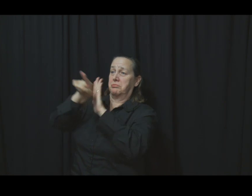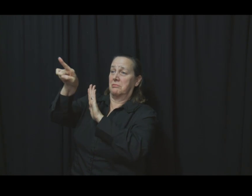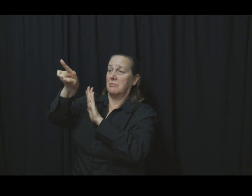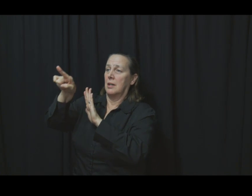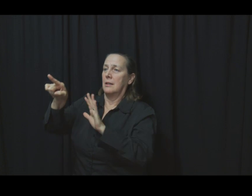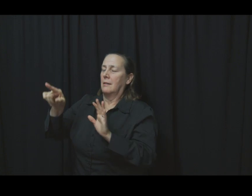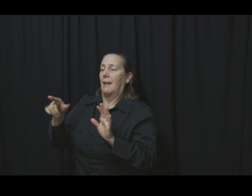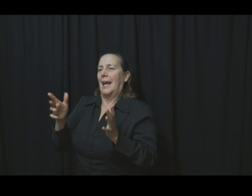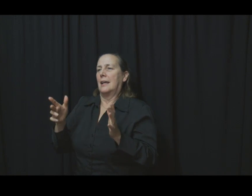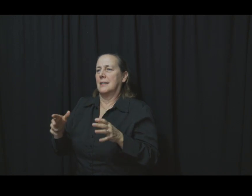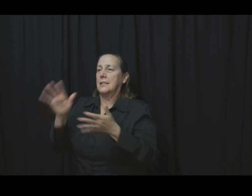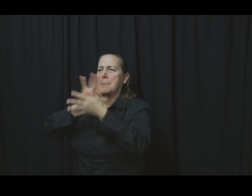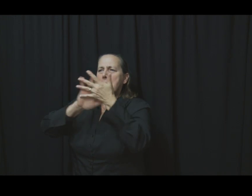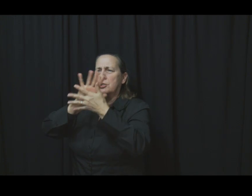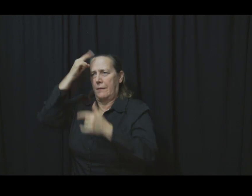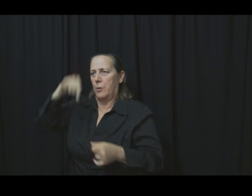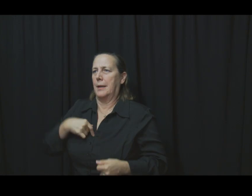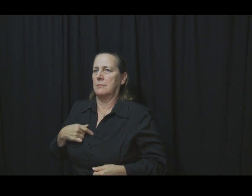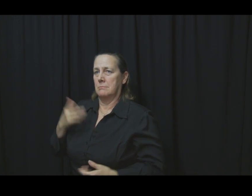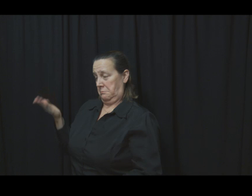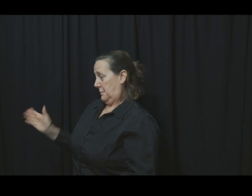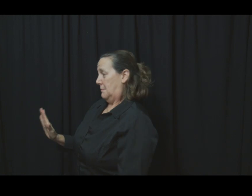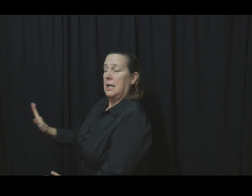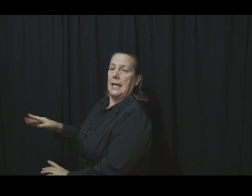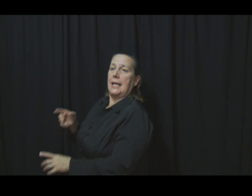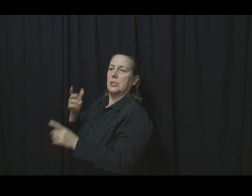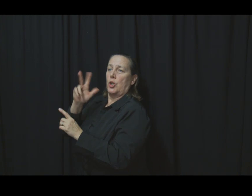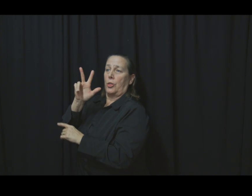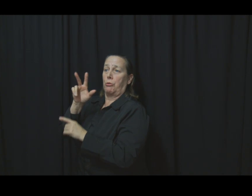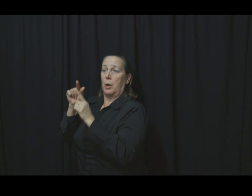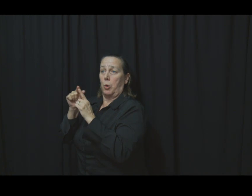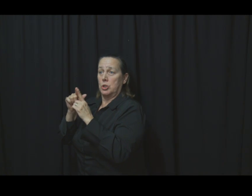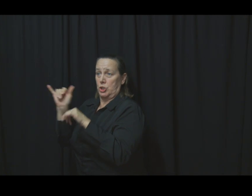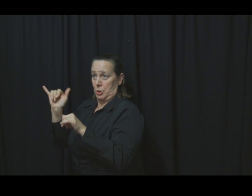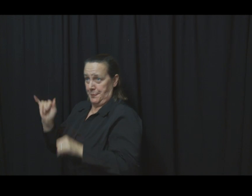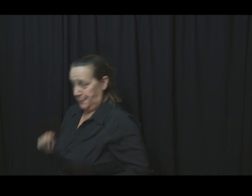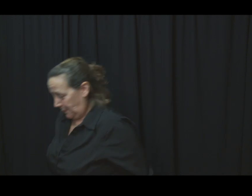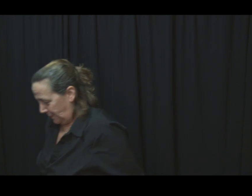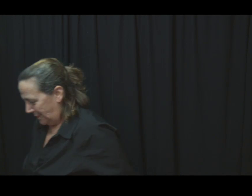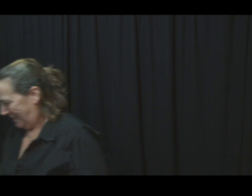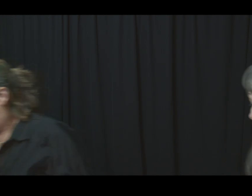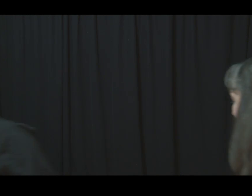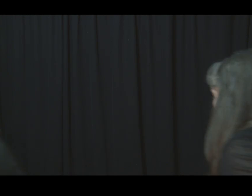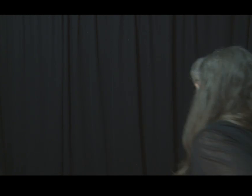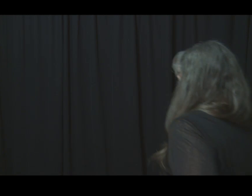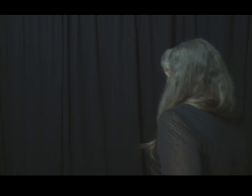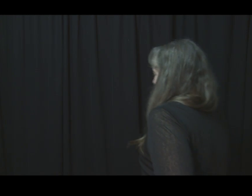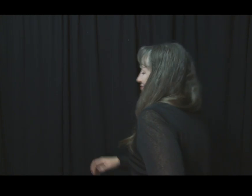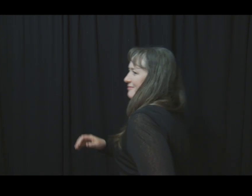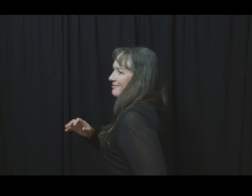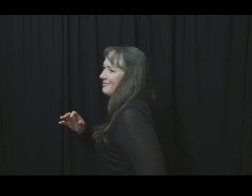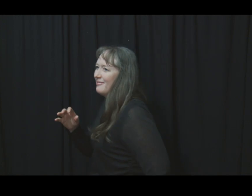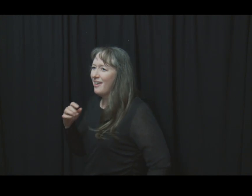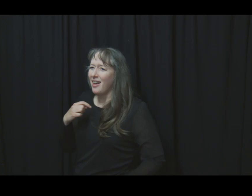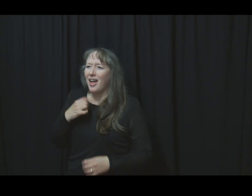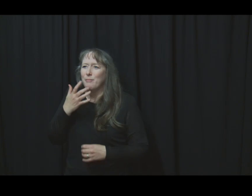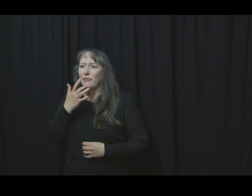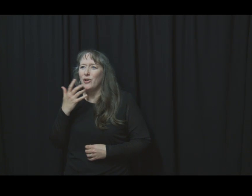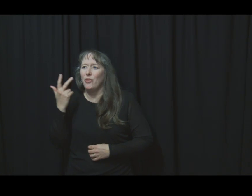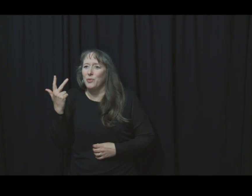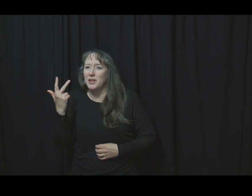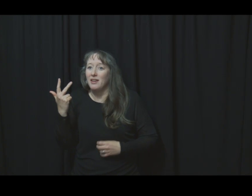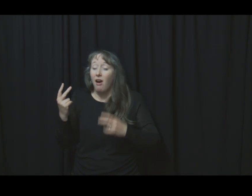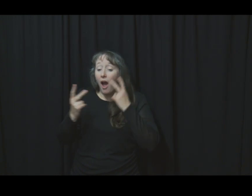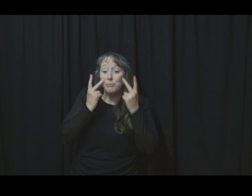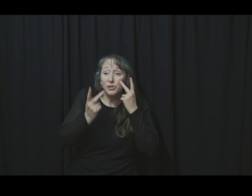mystery. Well, can I have 3 words, seeing as he had 300? You can have 3. Okay. Observational